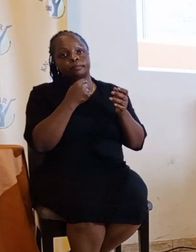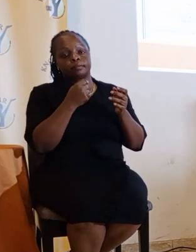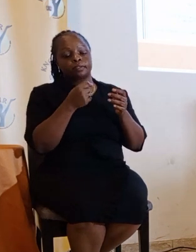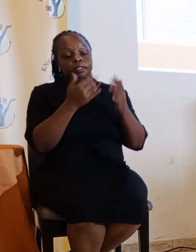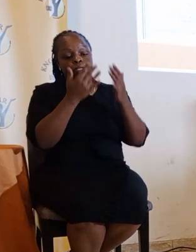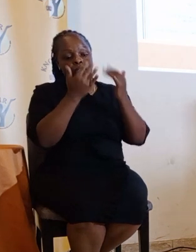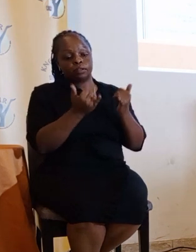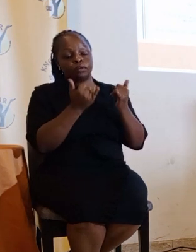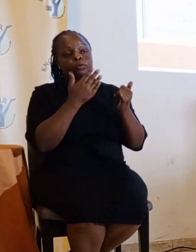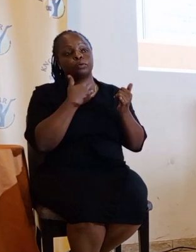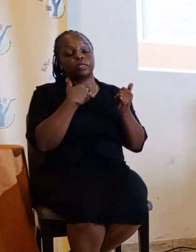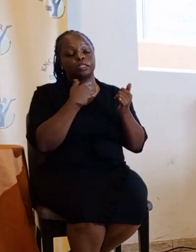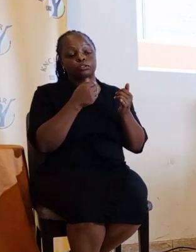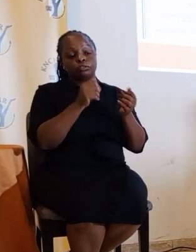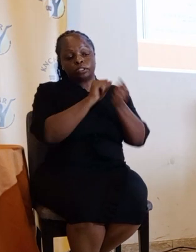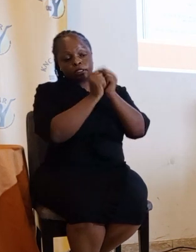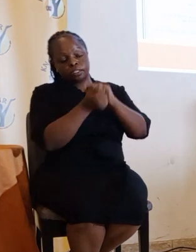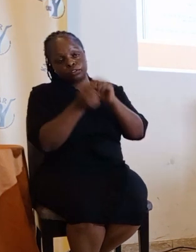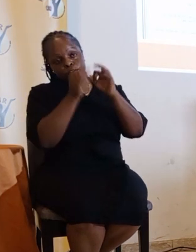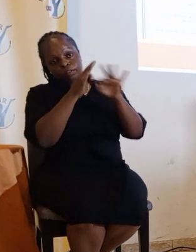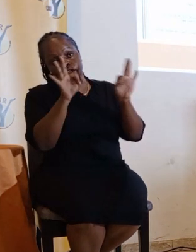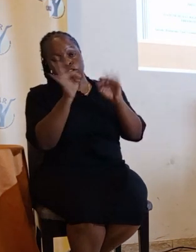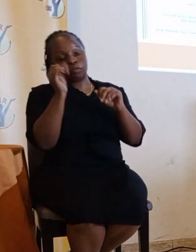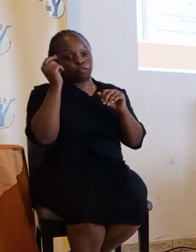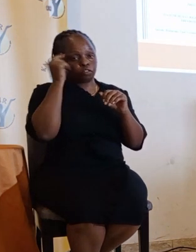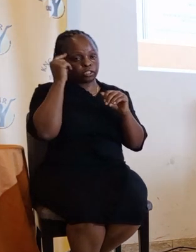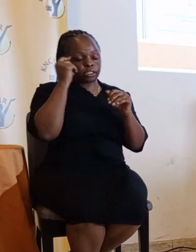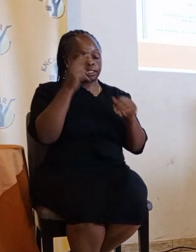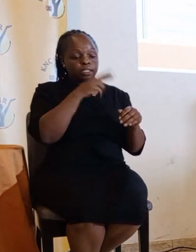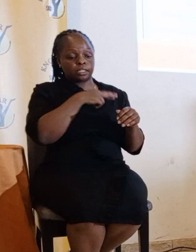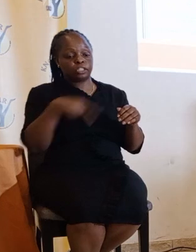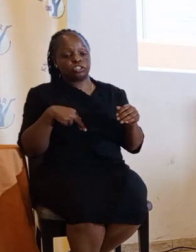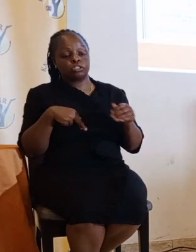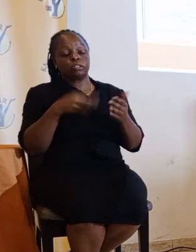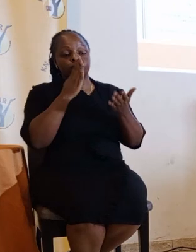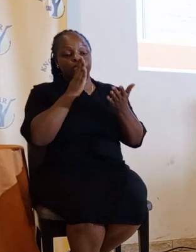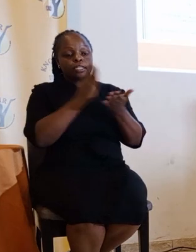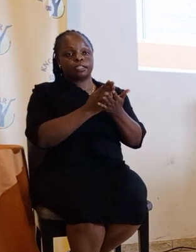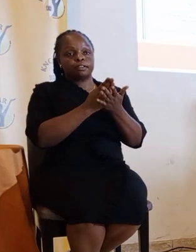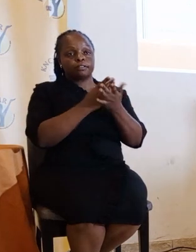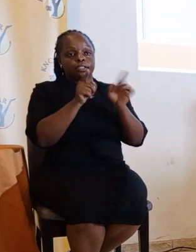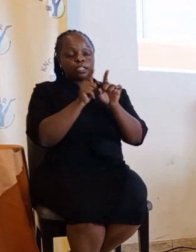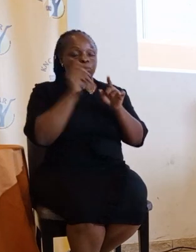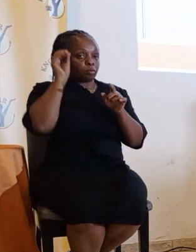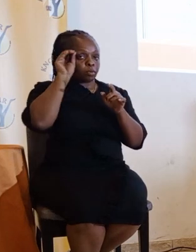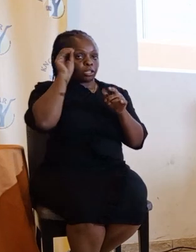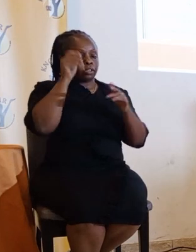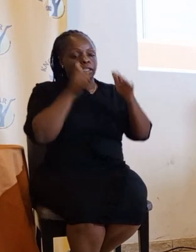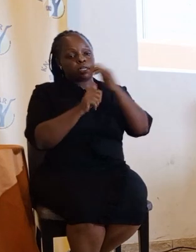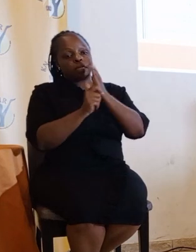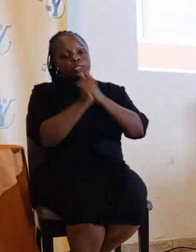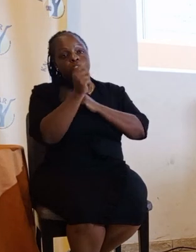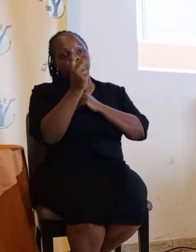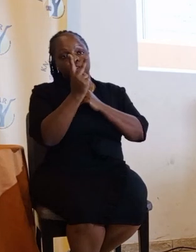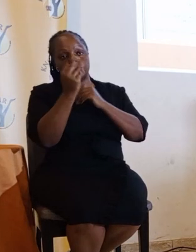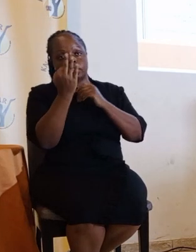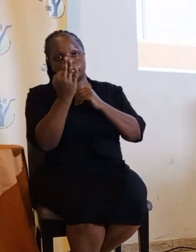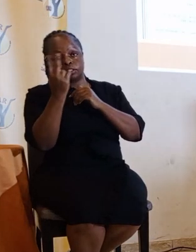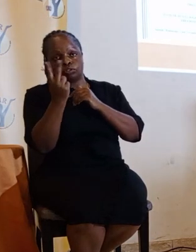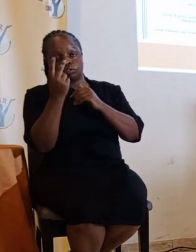we now turn to the freedom of conscience, religion, belief, and opinion under Article